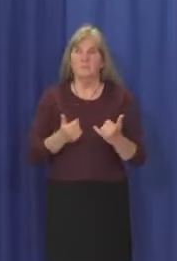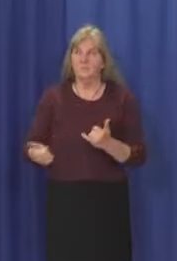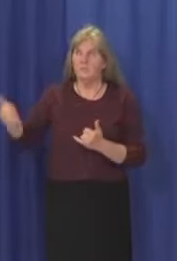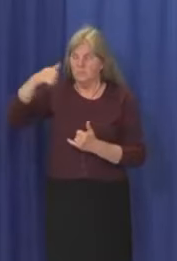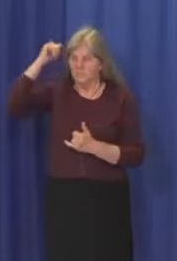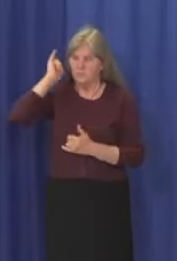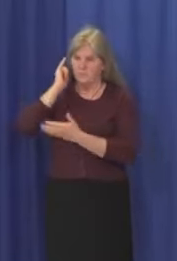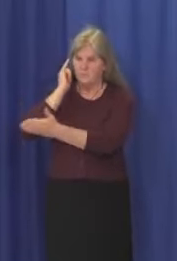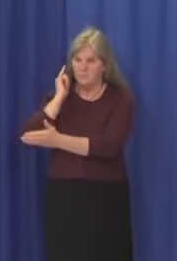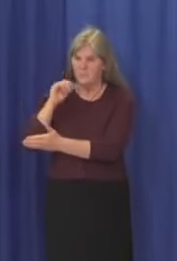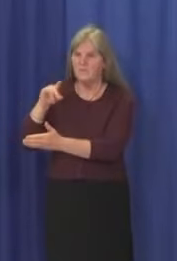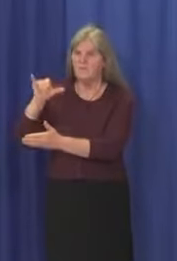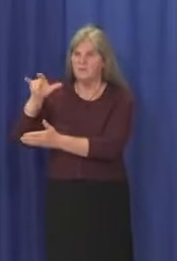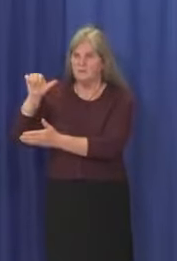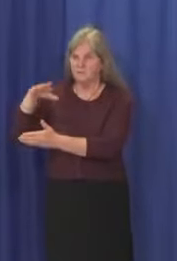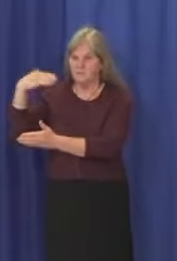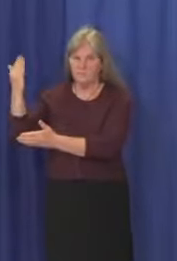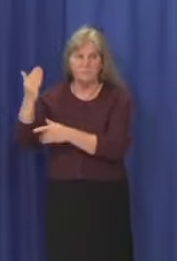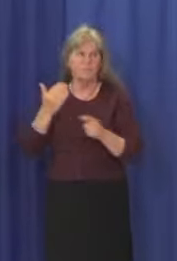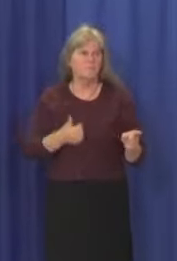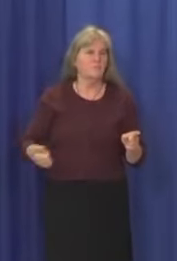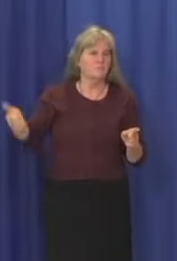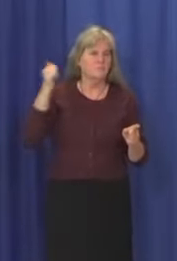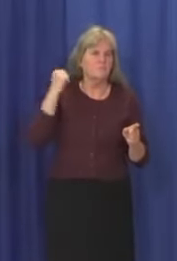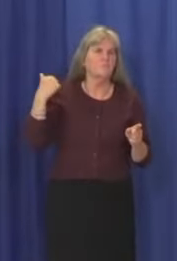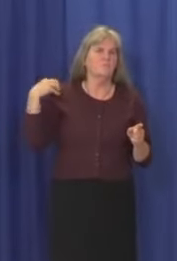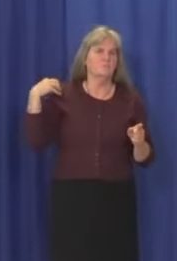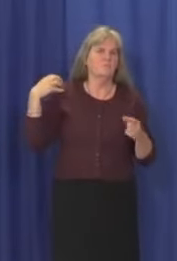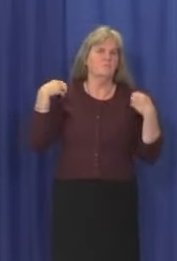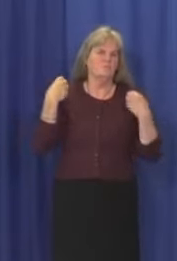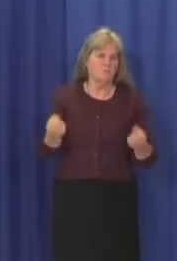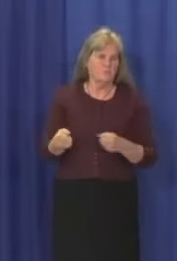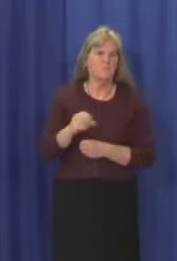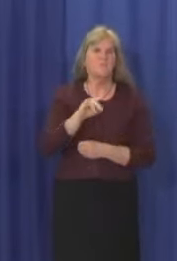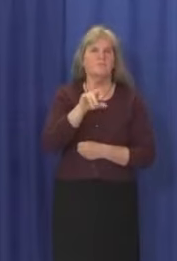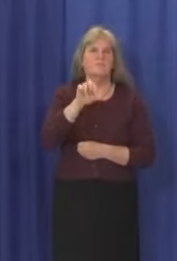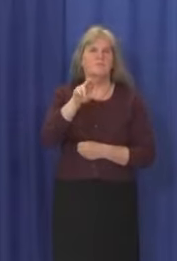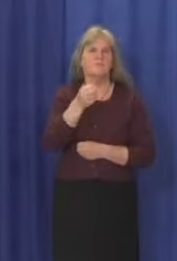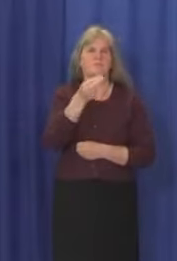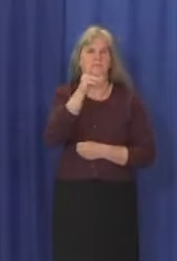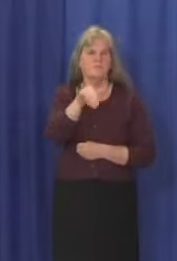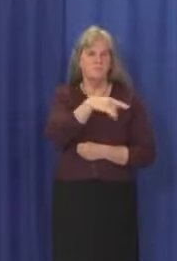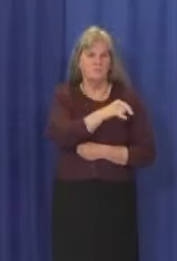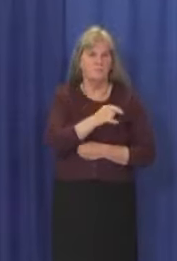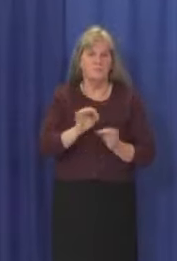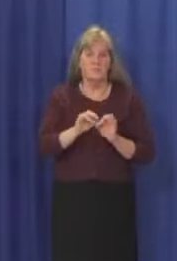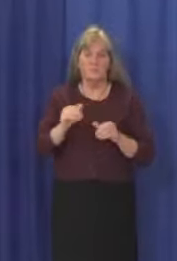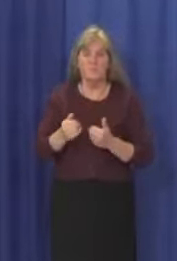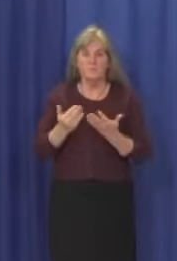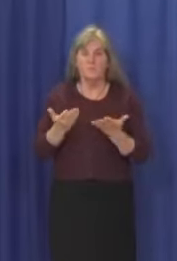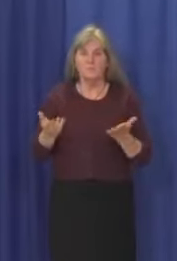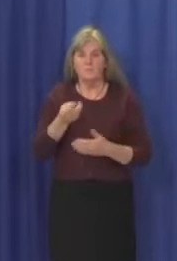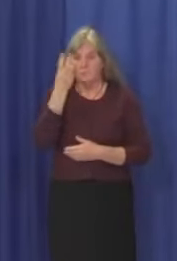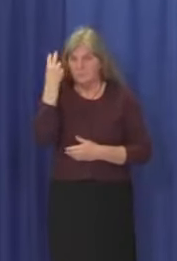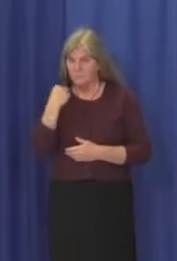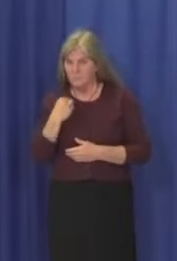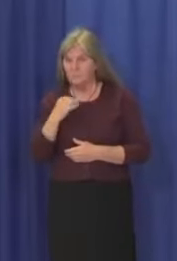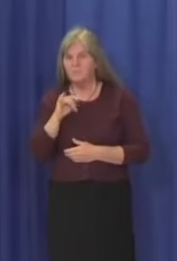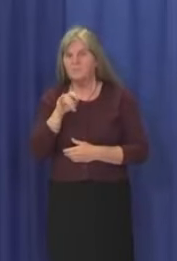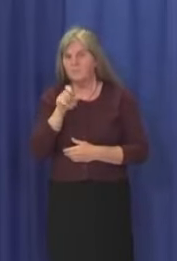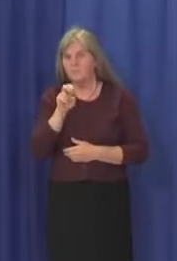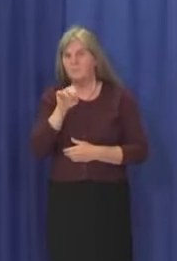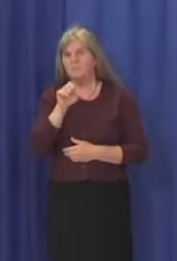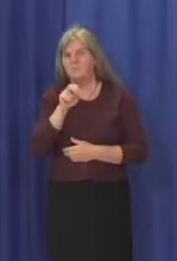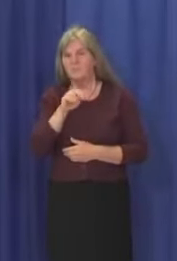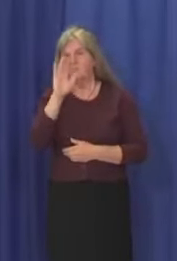Yukon Premier, the Honourable Sandy Silver, and Yukon's Chief Medical Officer of Health, Dr. Brendan Hanley. Our sign language interpretation is provided by Mary Thiessen